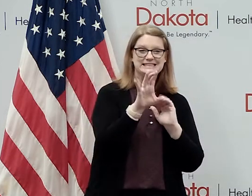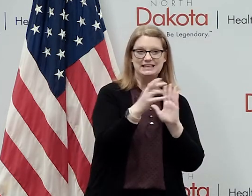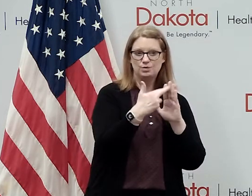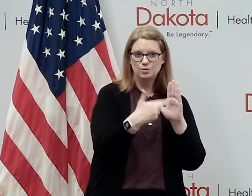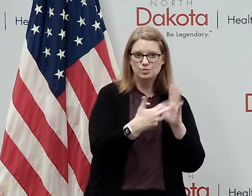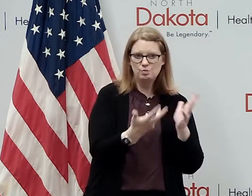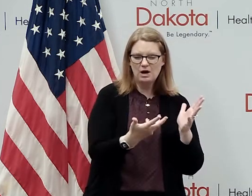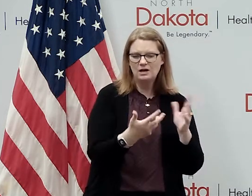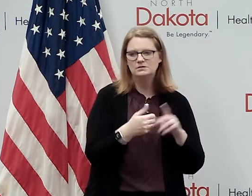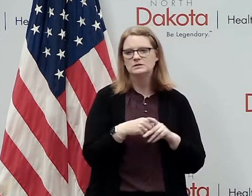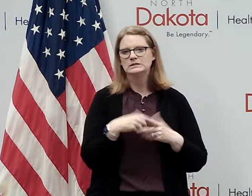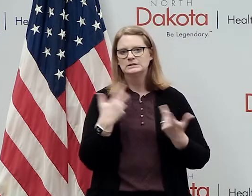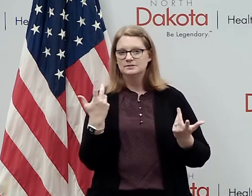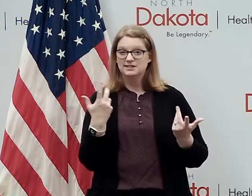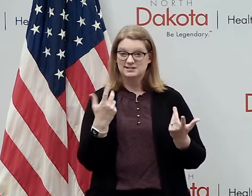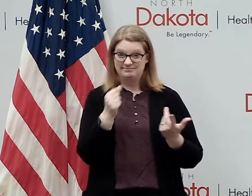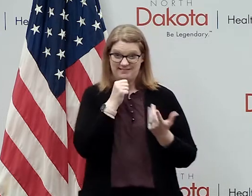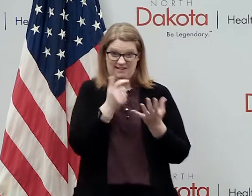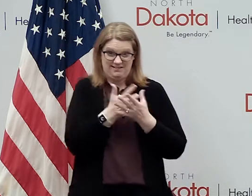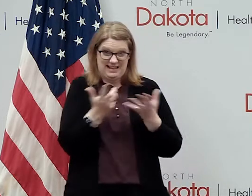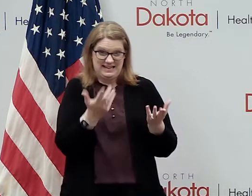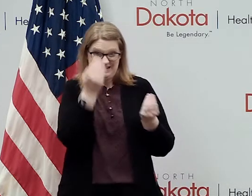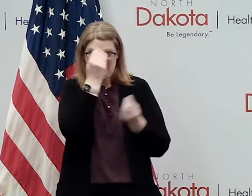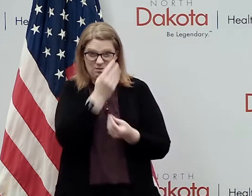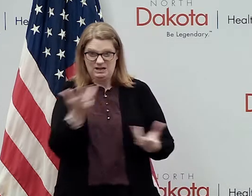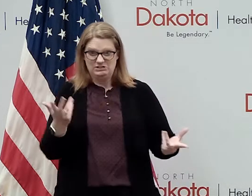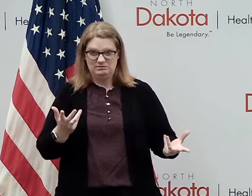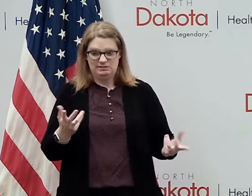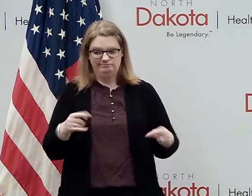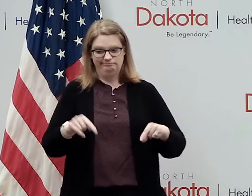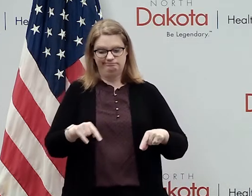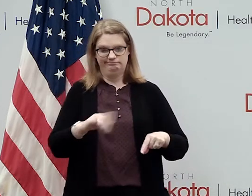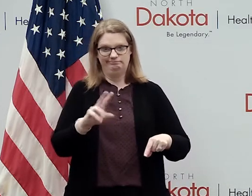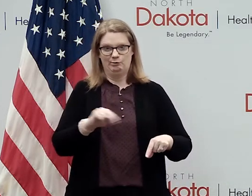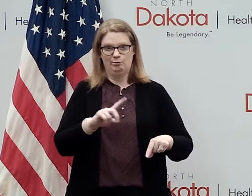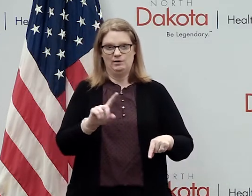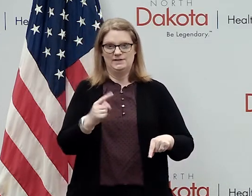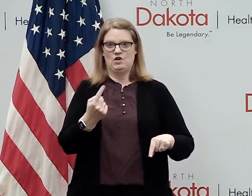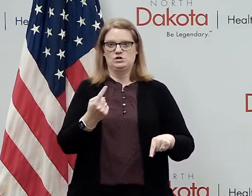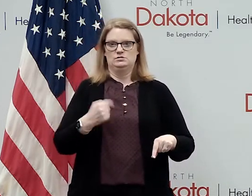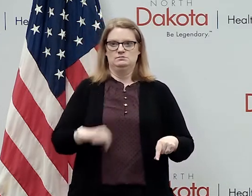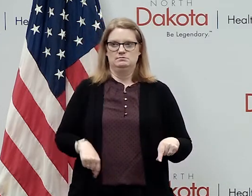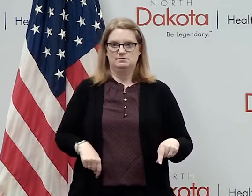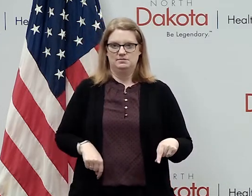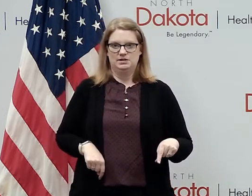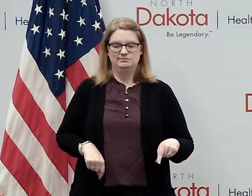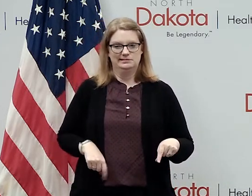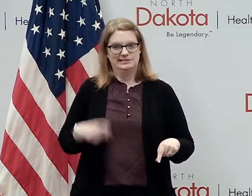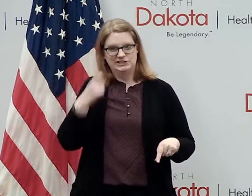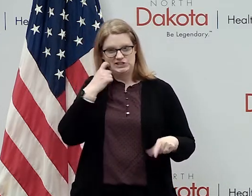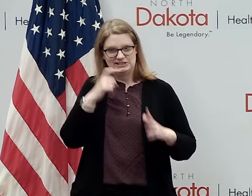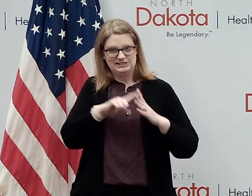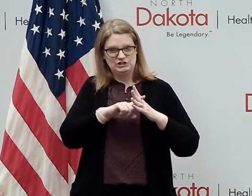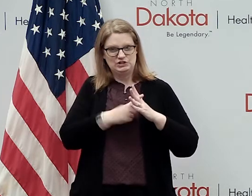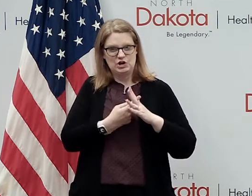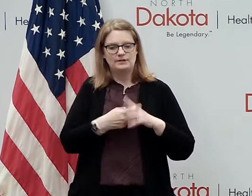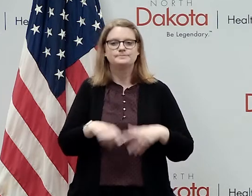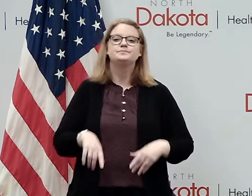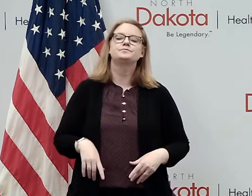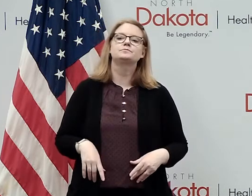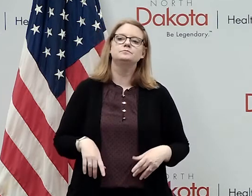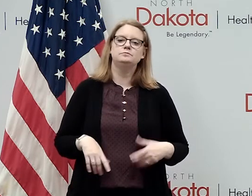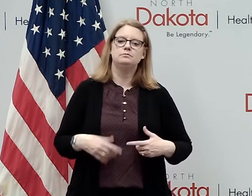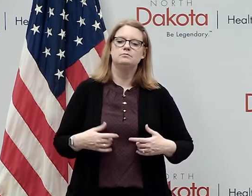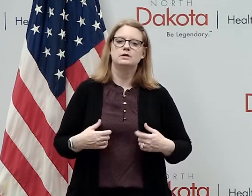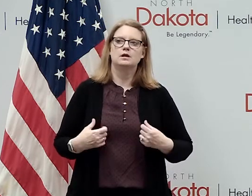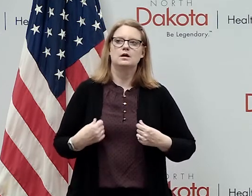a little less information out there because North Dakota's leading the way on this one. One of the things we did talk about, though, that if we said,